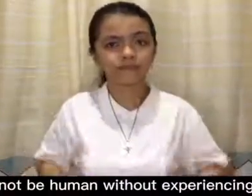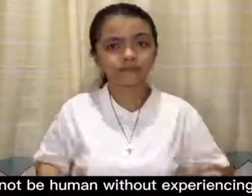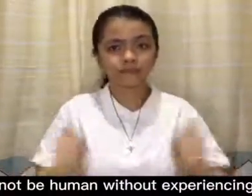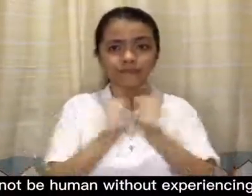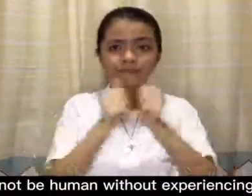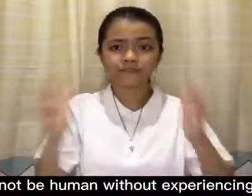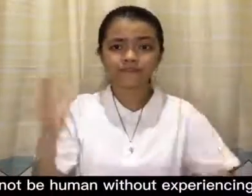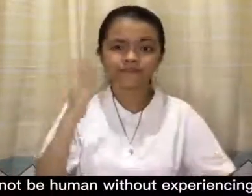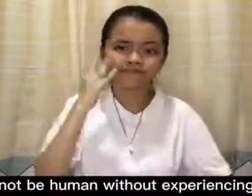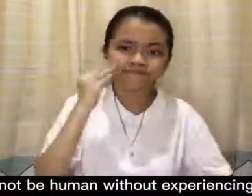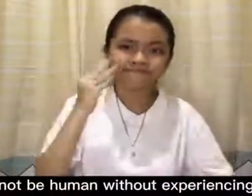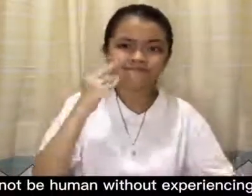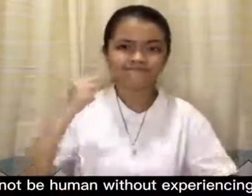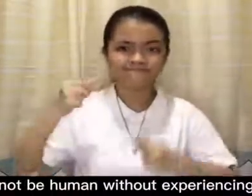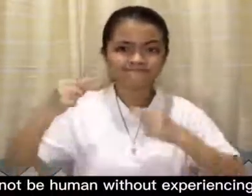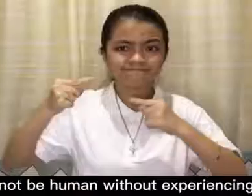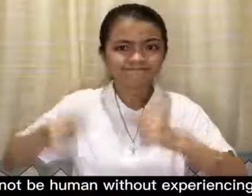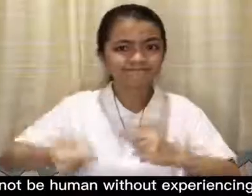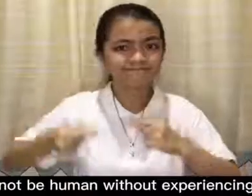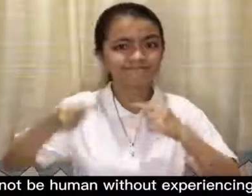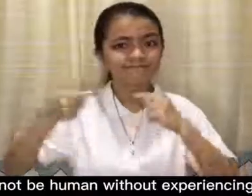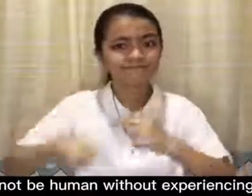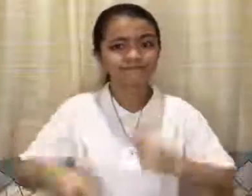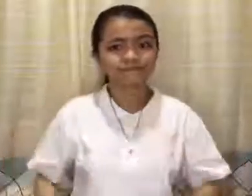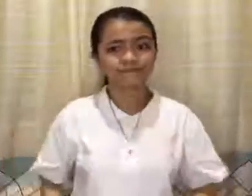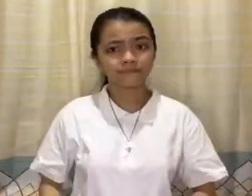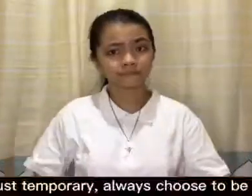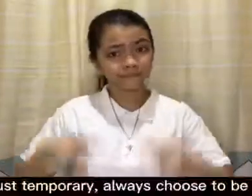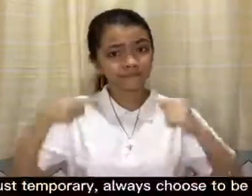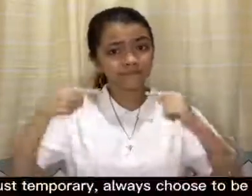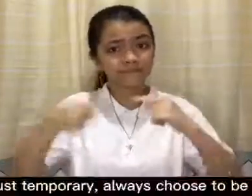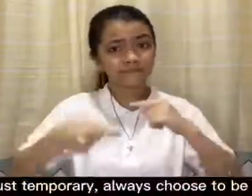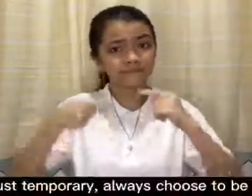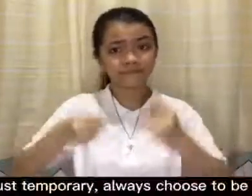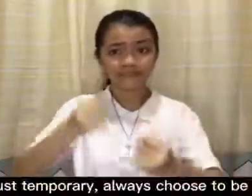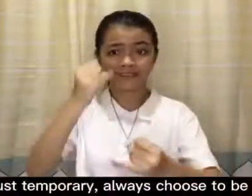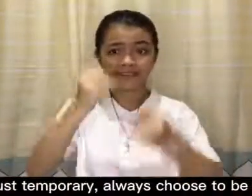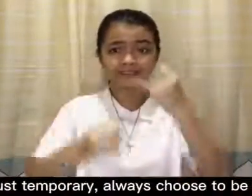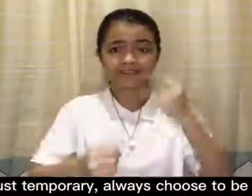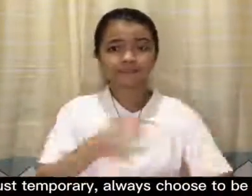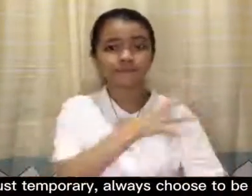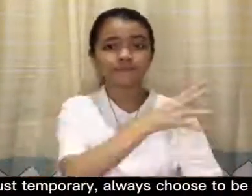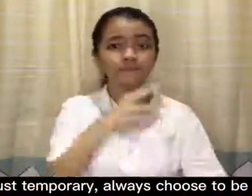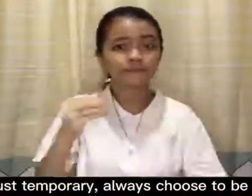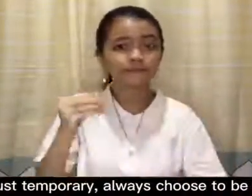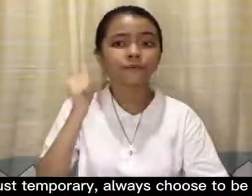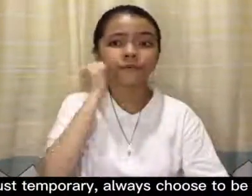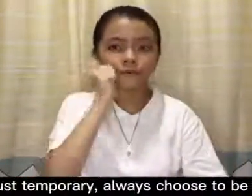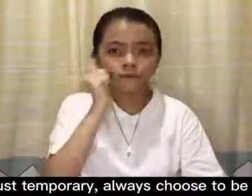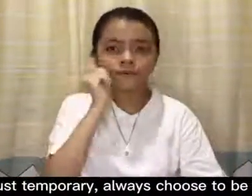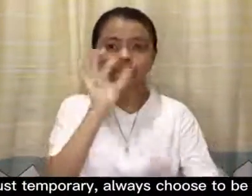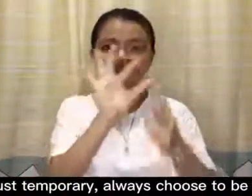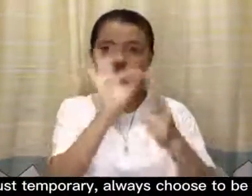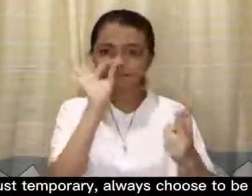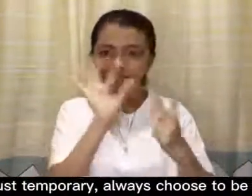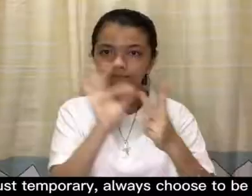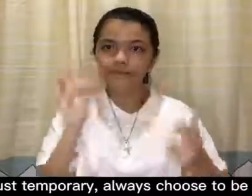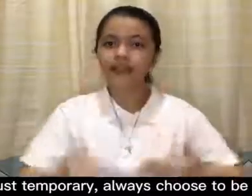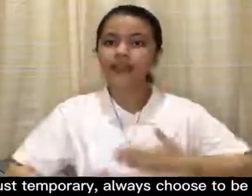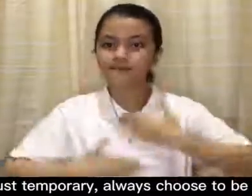Falling, falling me Falling for me Let